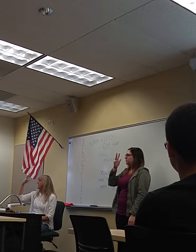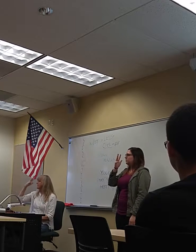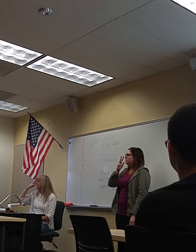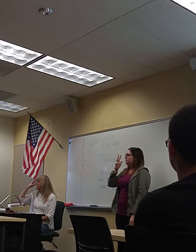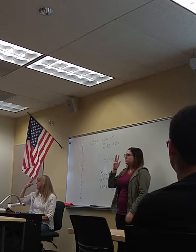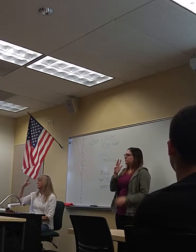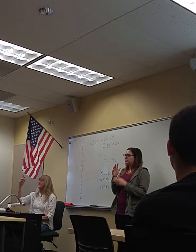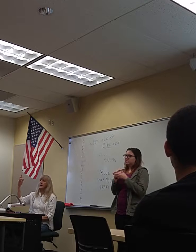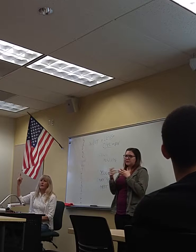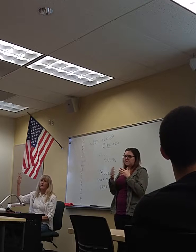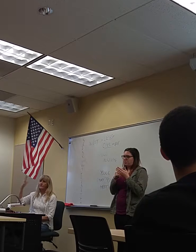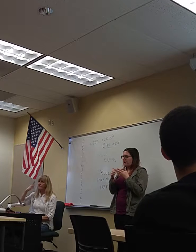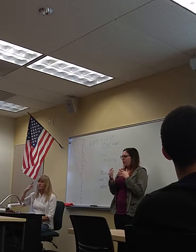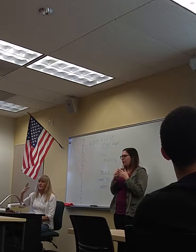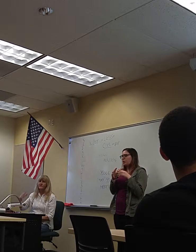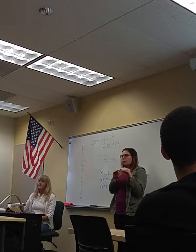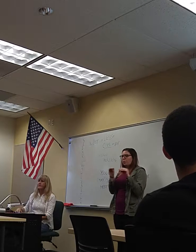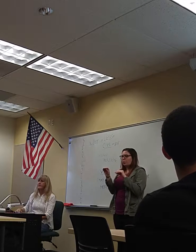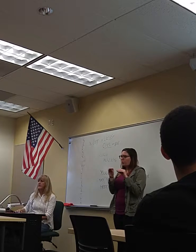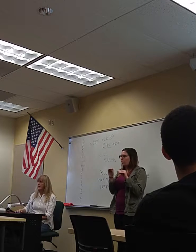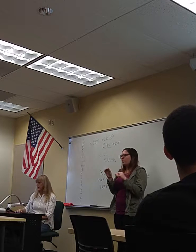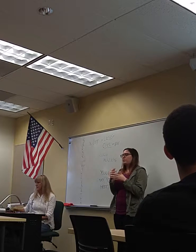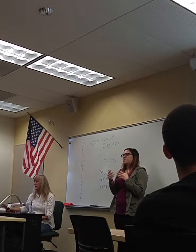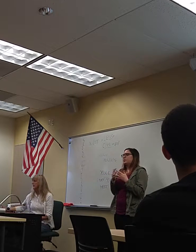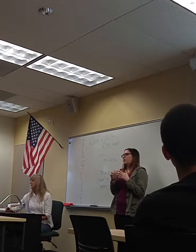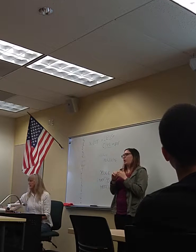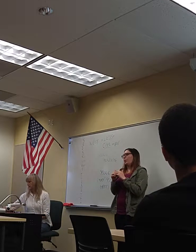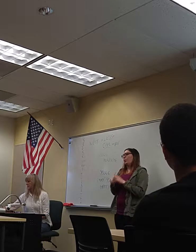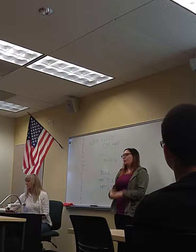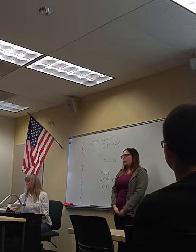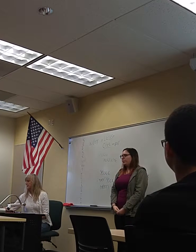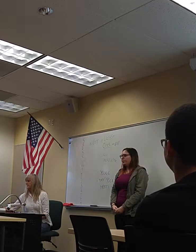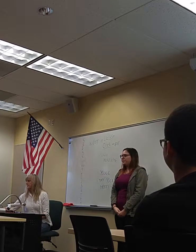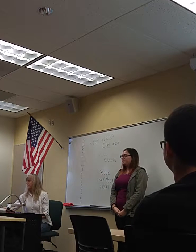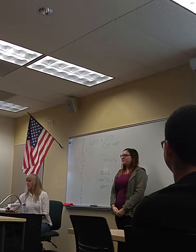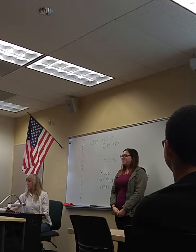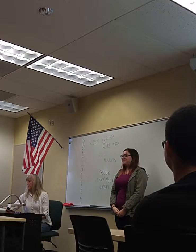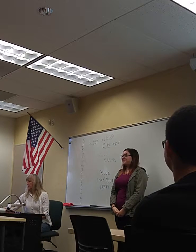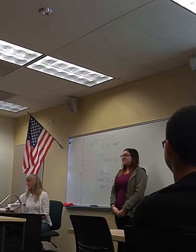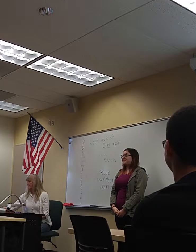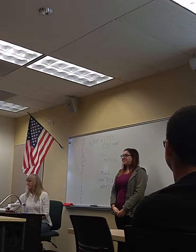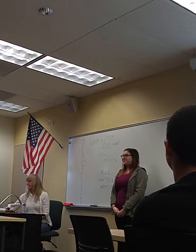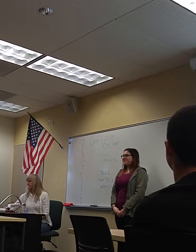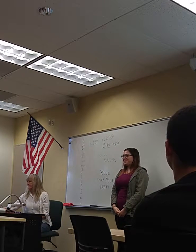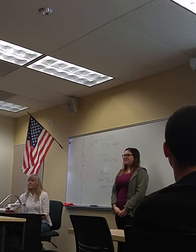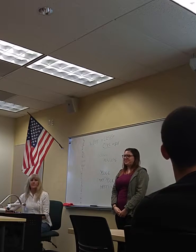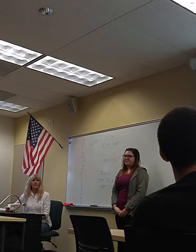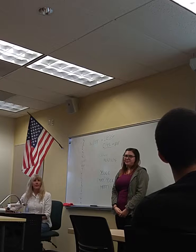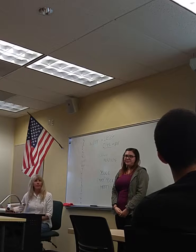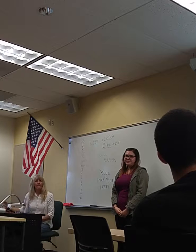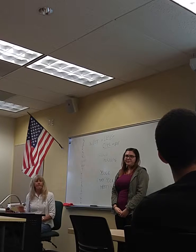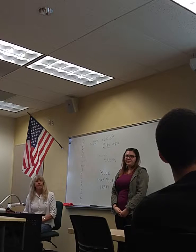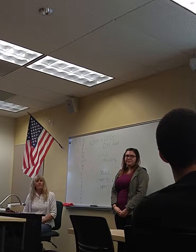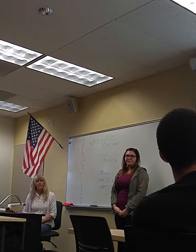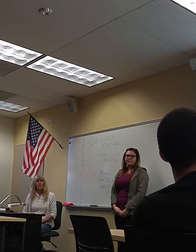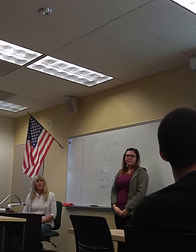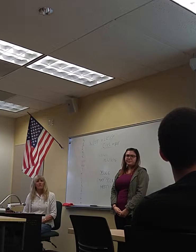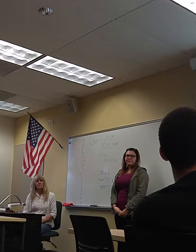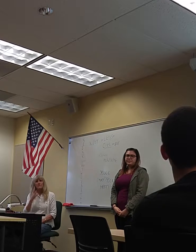it to move, however you want it to be there, okay? All right. Okay. For this experience, would we use this instead